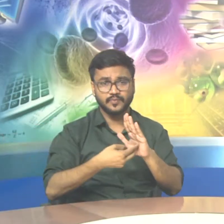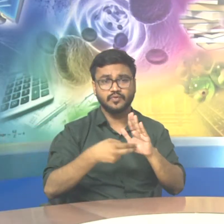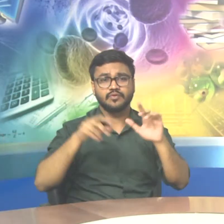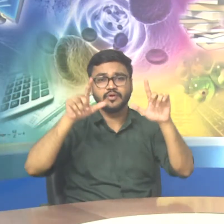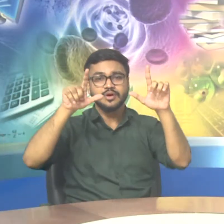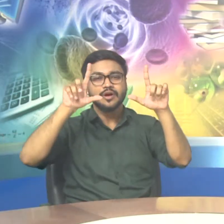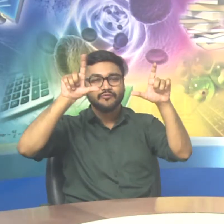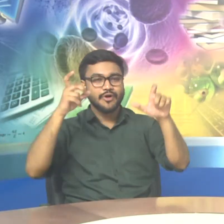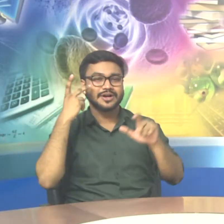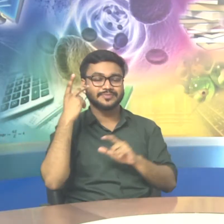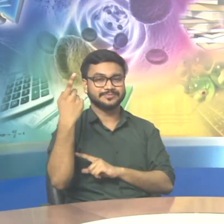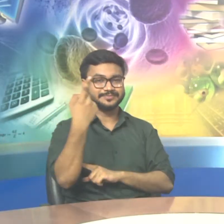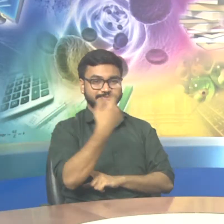First is force.